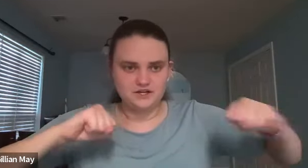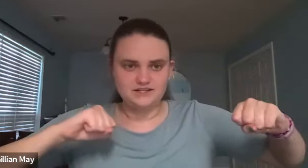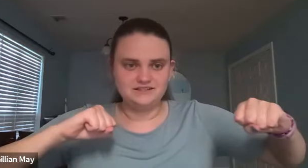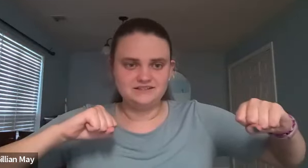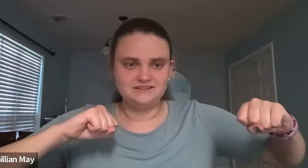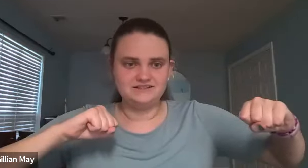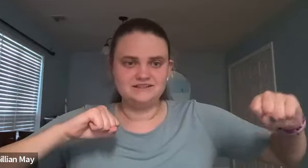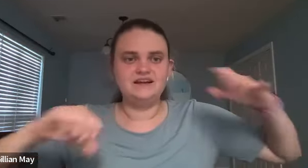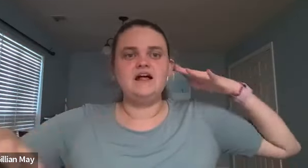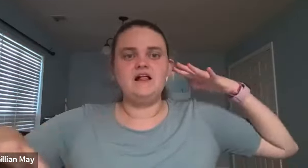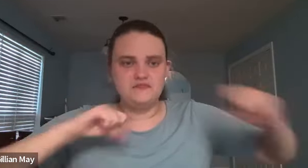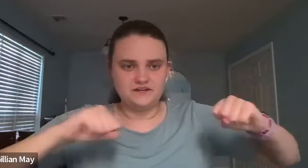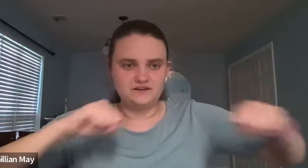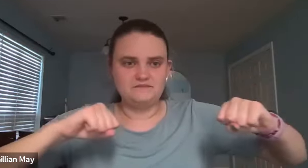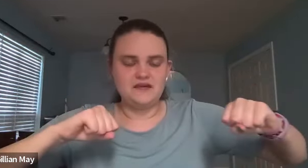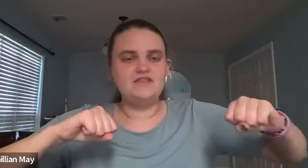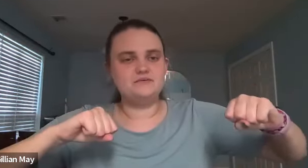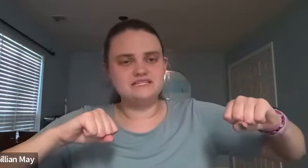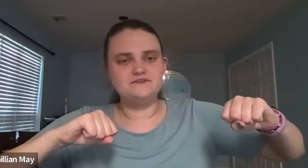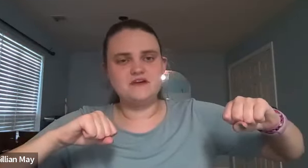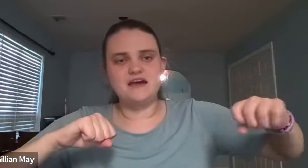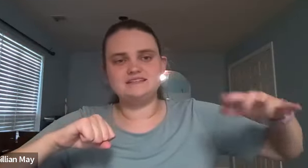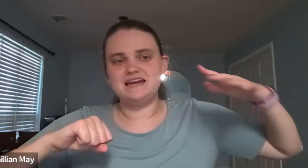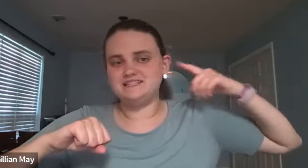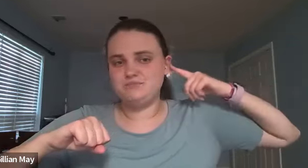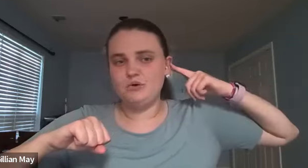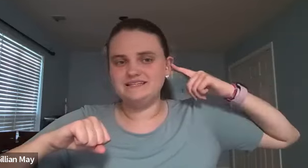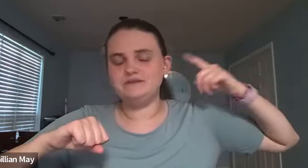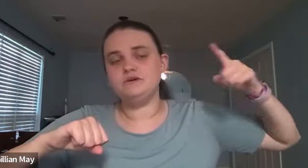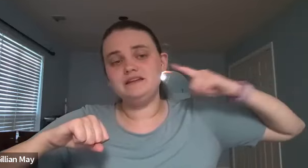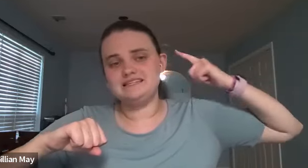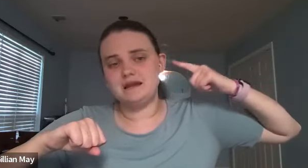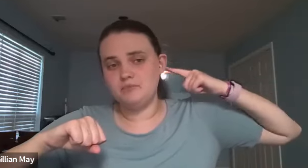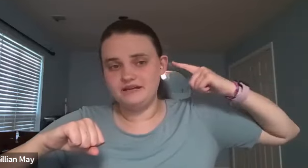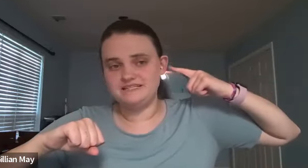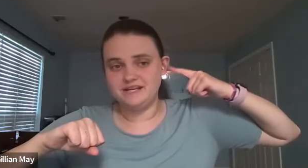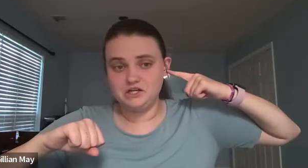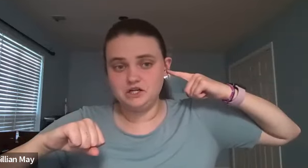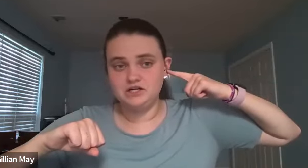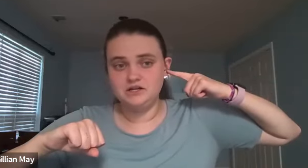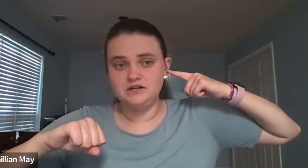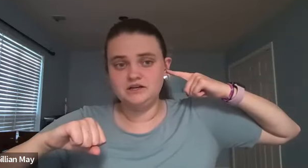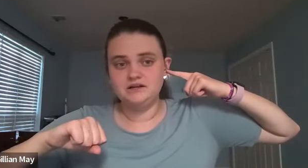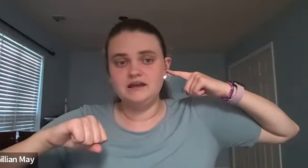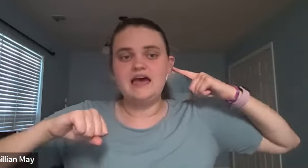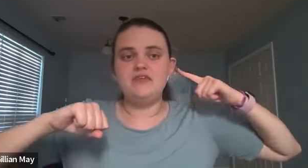thunder, thunder. And the reason for that is that it's pointing, really it's like I'm pointing to my ear and then